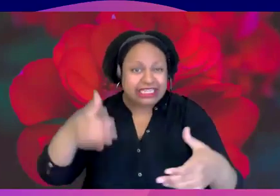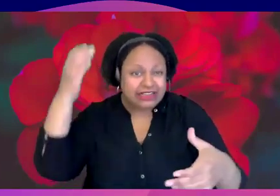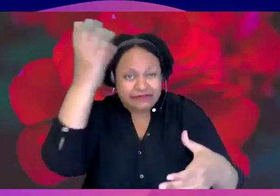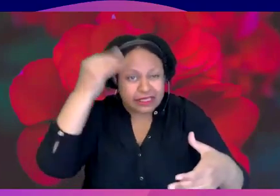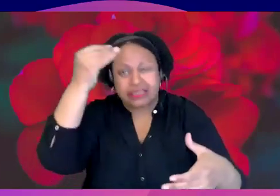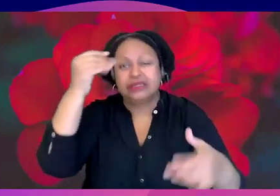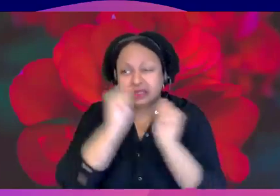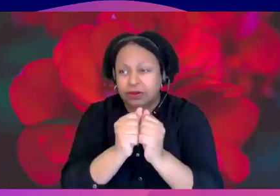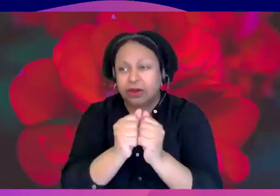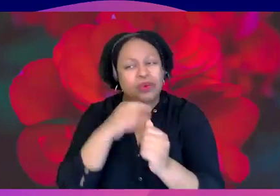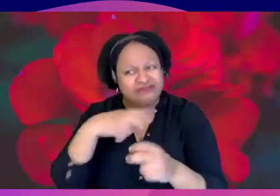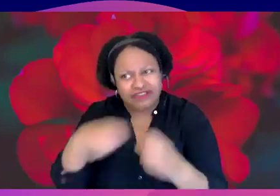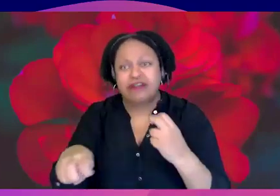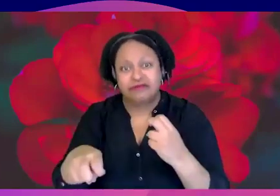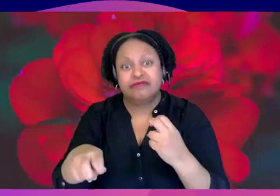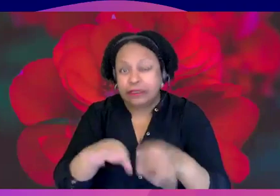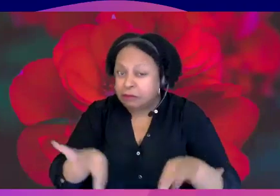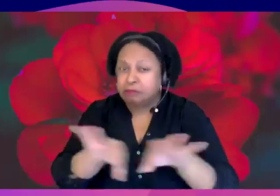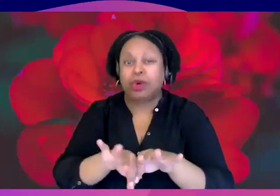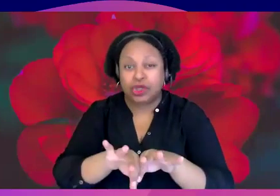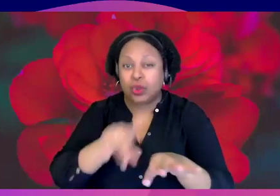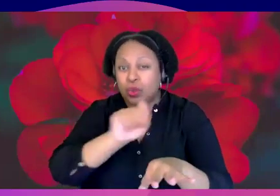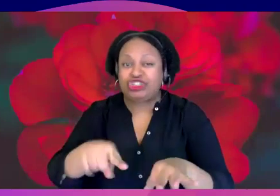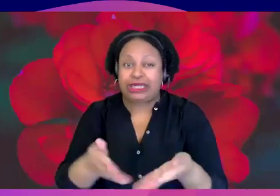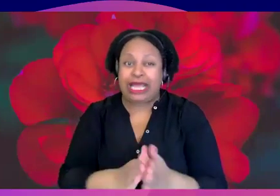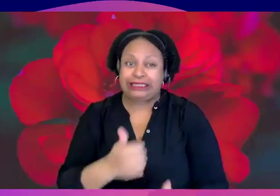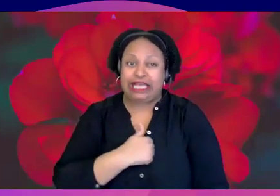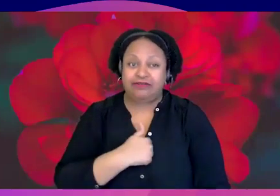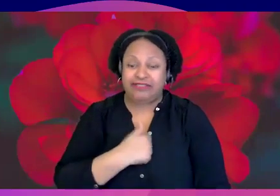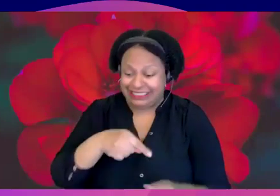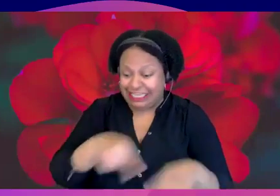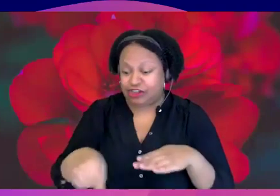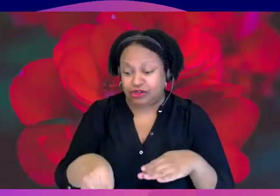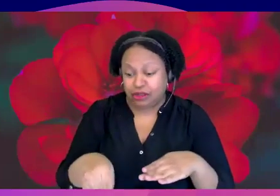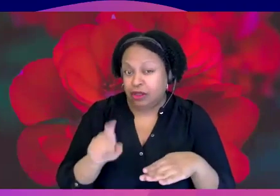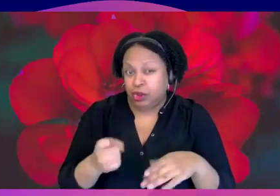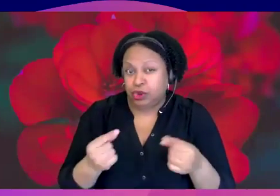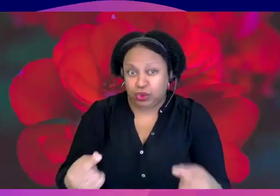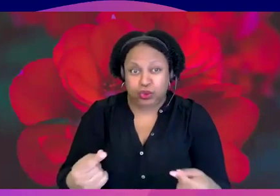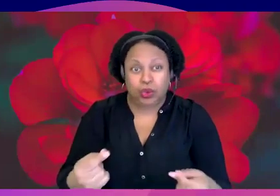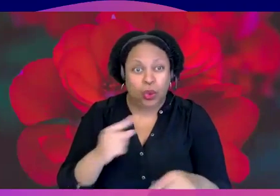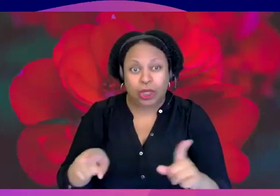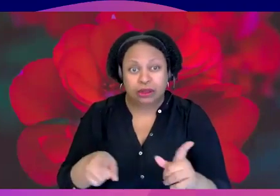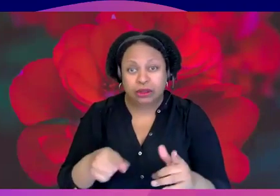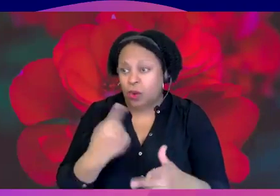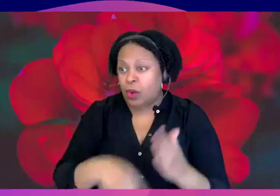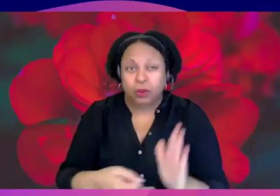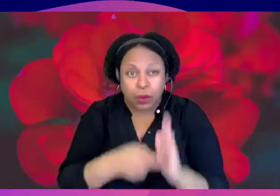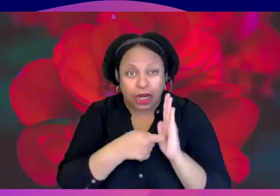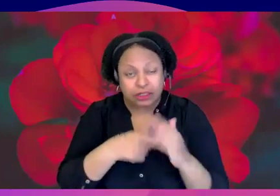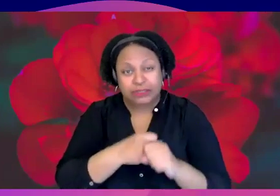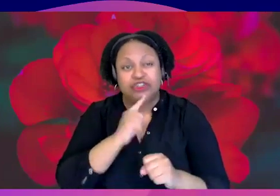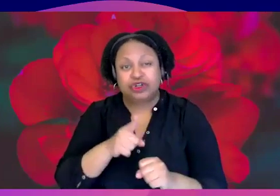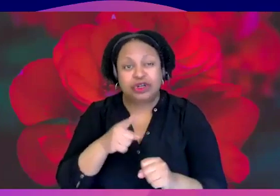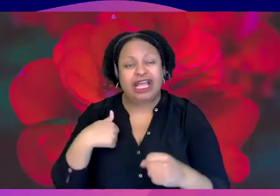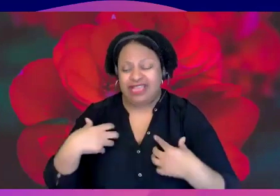difficult yet pertinent questions to ask ourselves as a sector. What will it take to create healthy, strong,